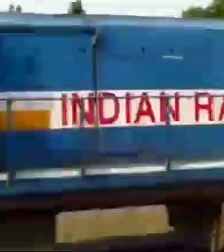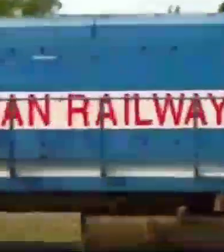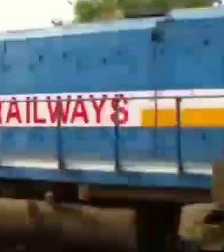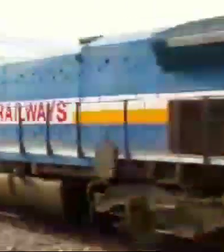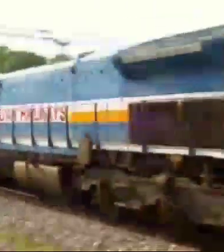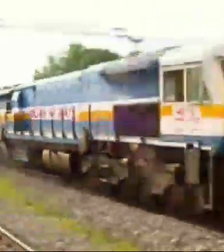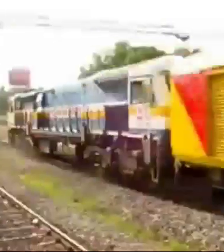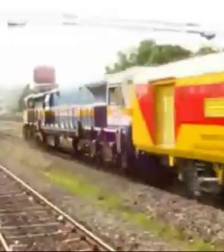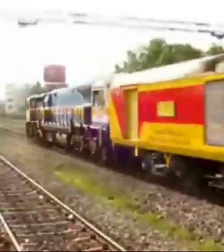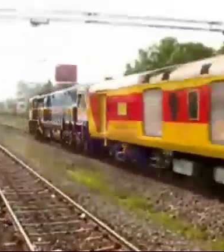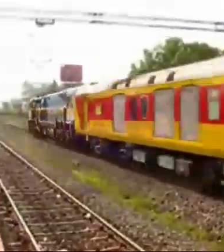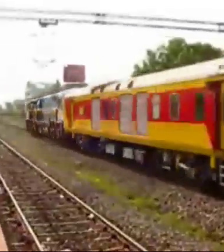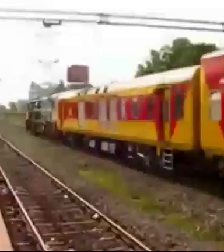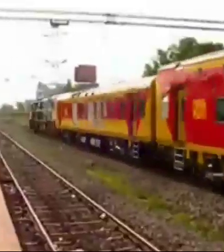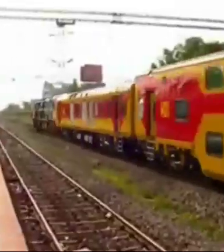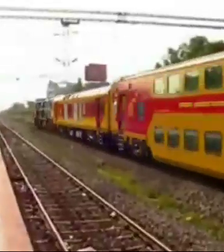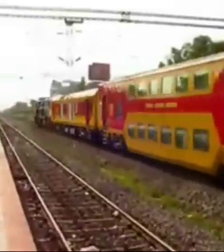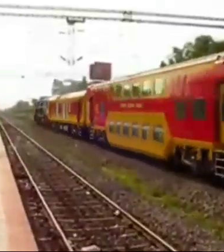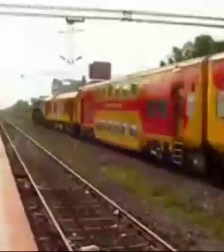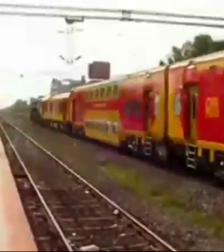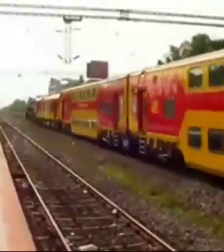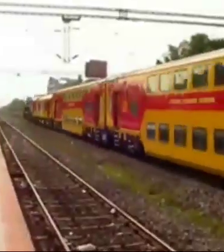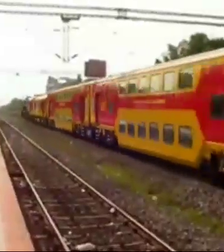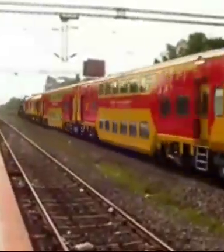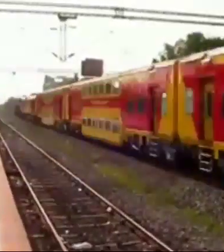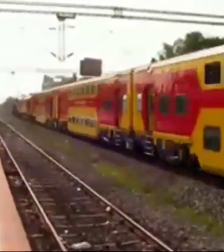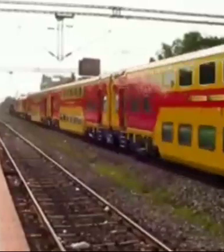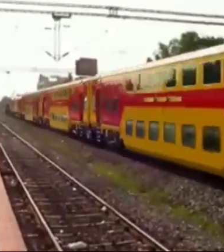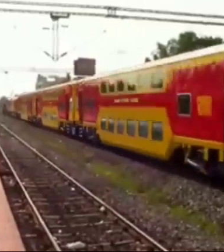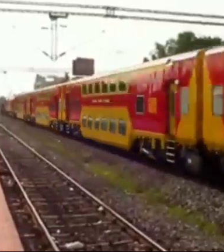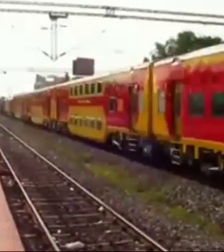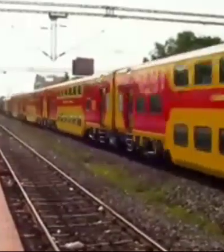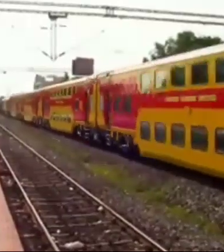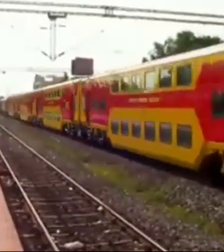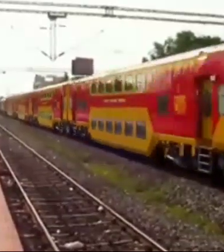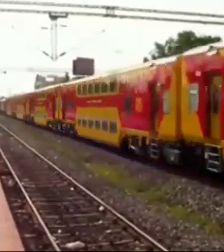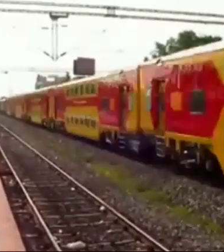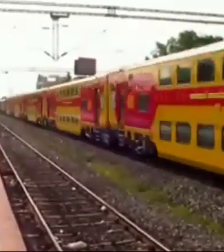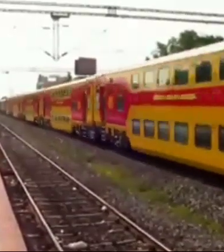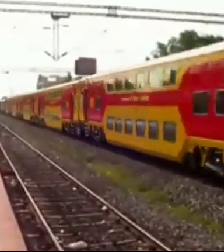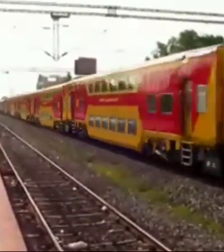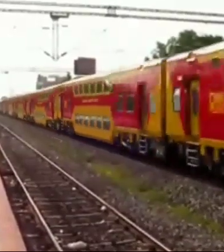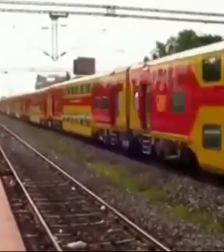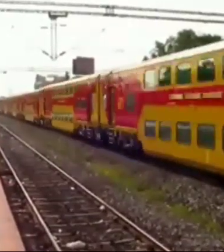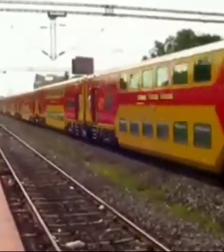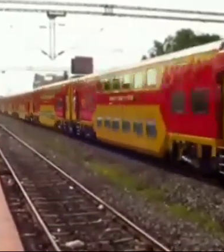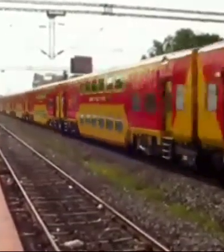parallel. Why? The railway track do not meet. However long it goes, it do not meet. If ever a train has to